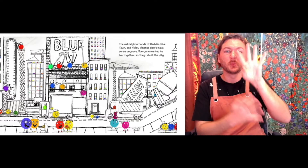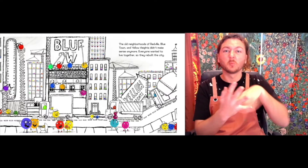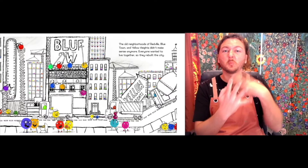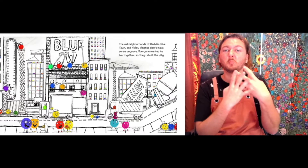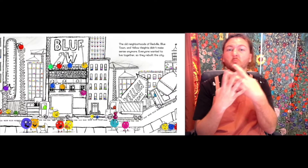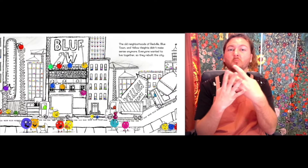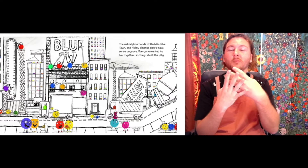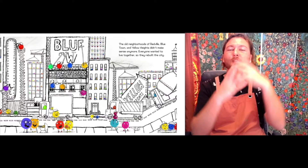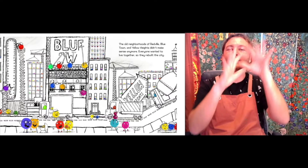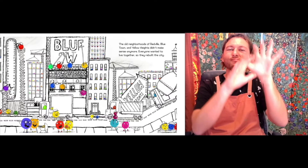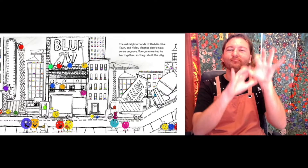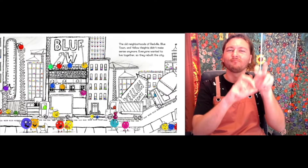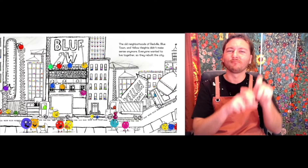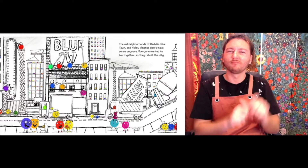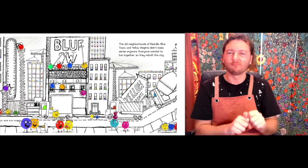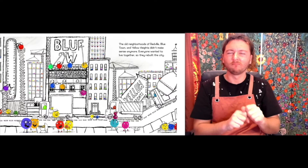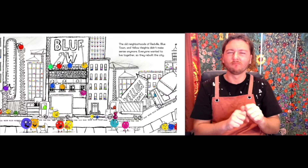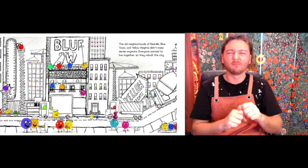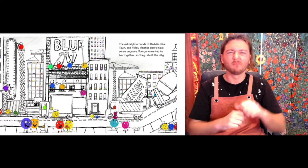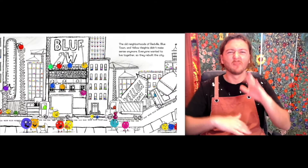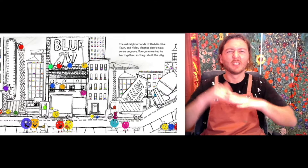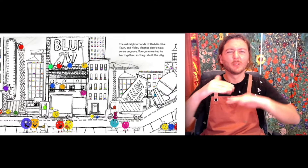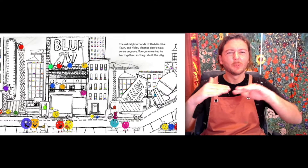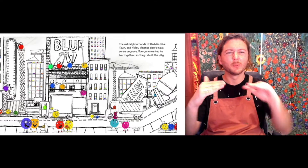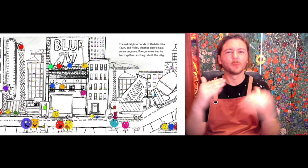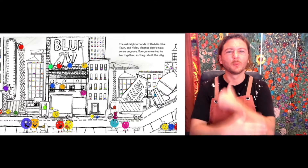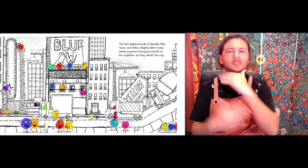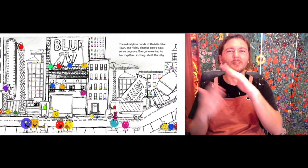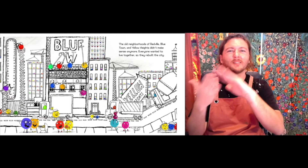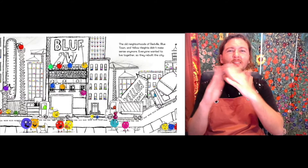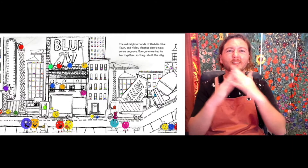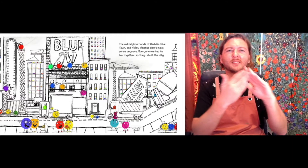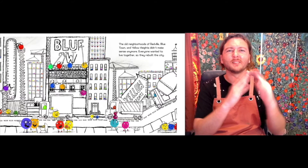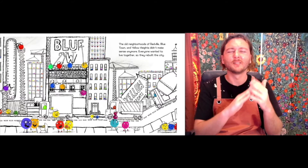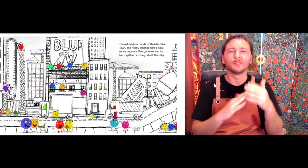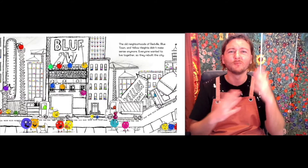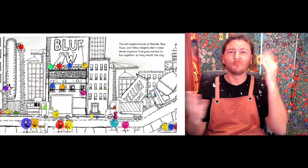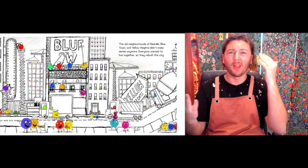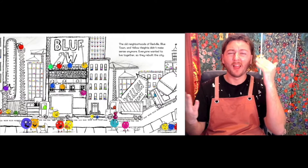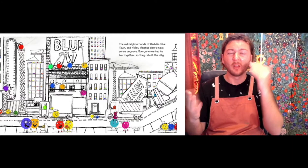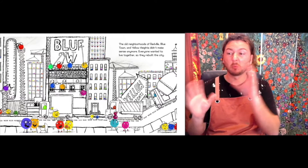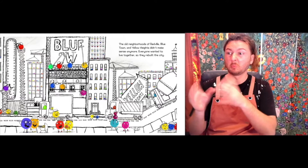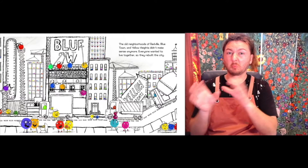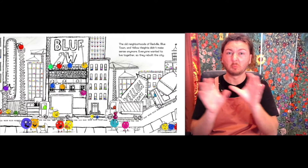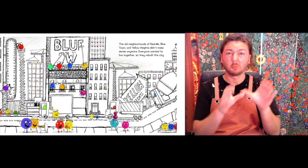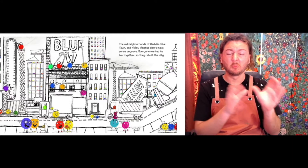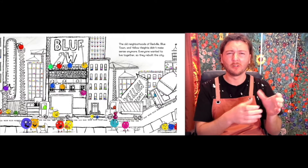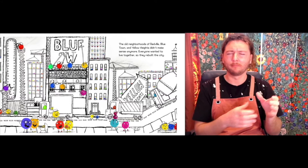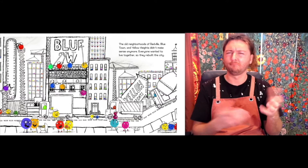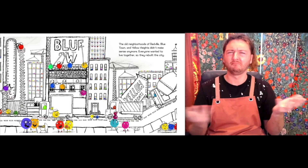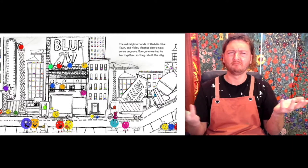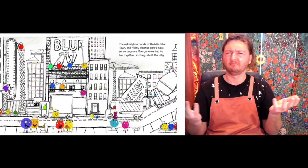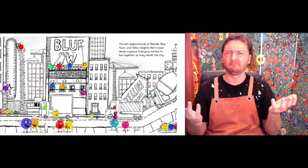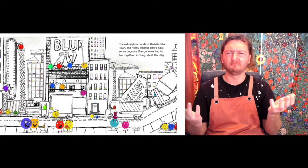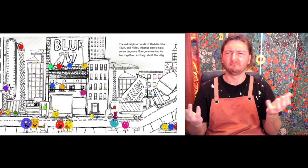All of that structure that caused those groups to separate were taken down. So they have a new town because